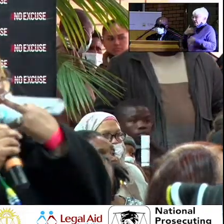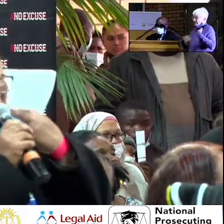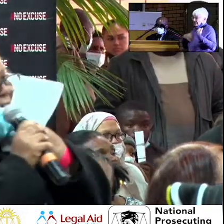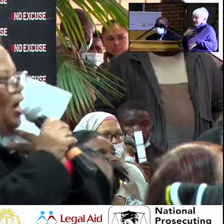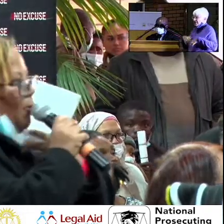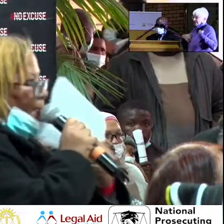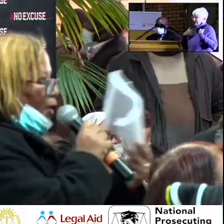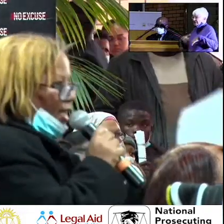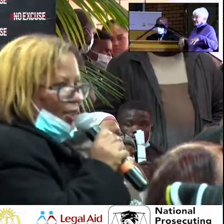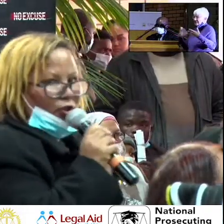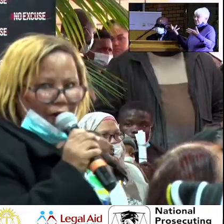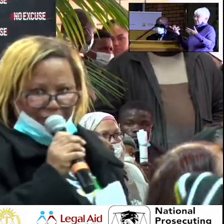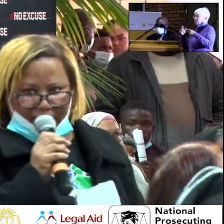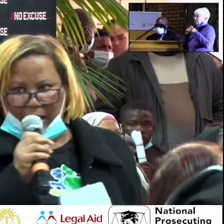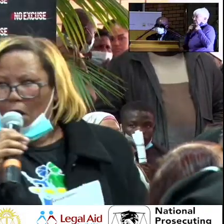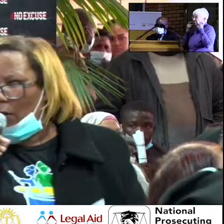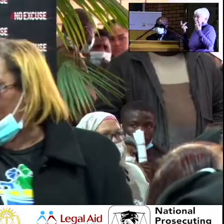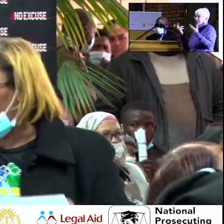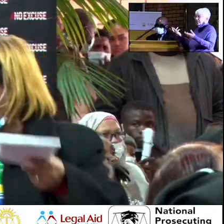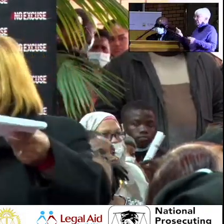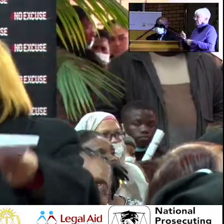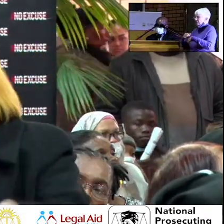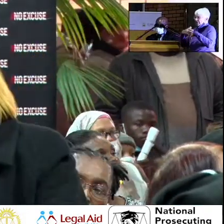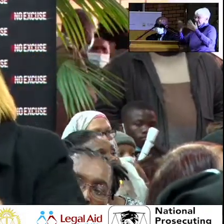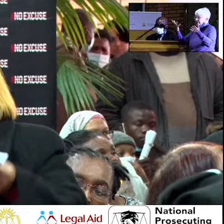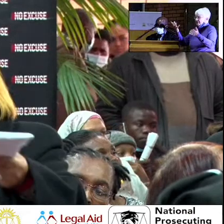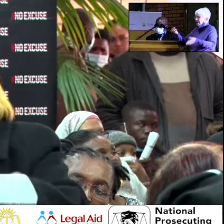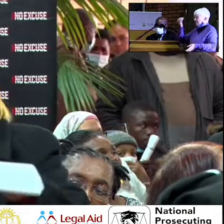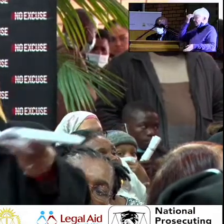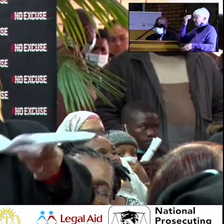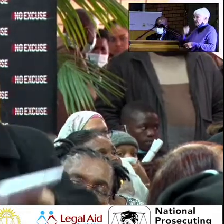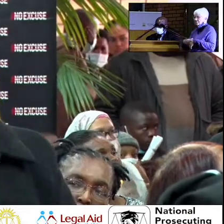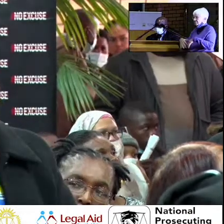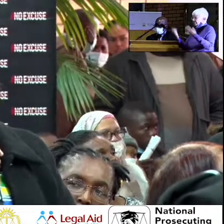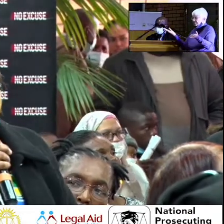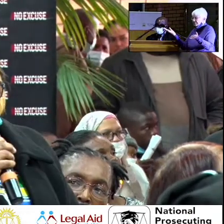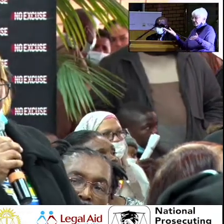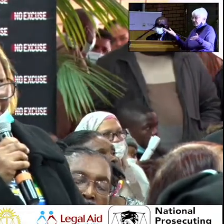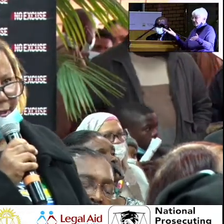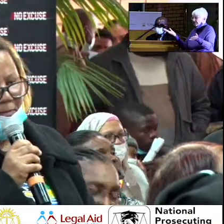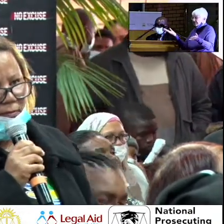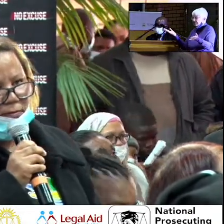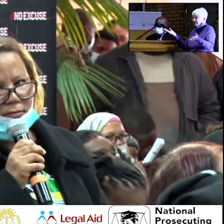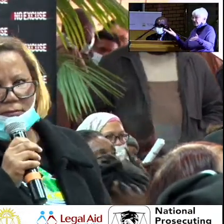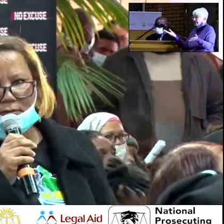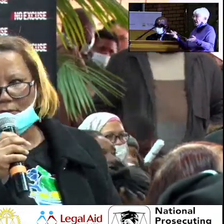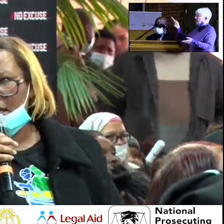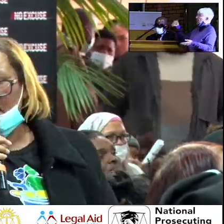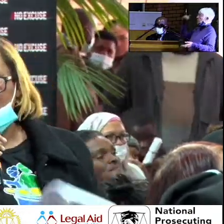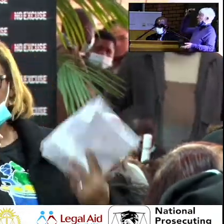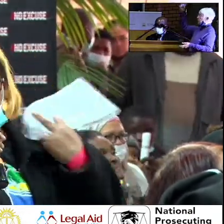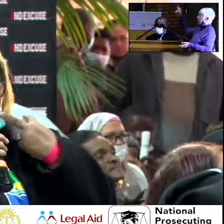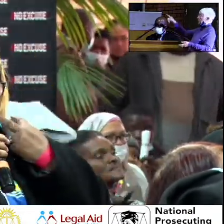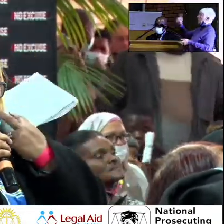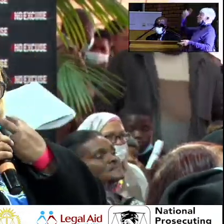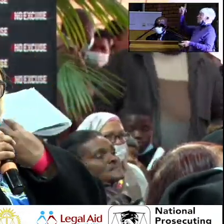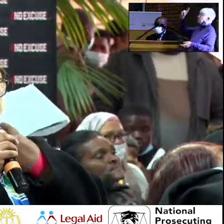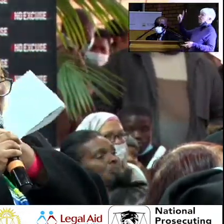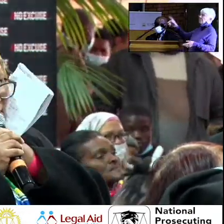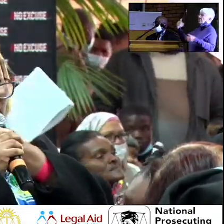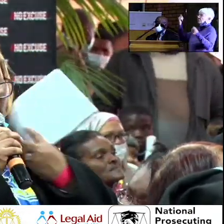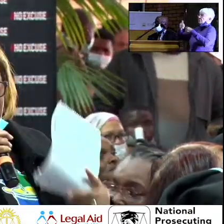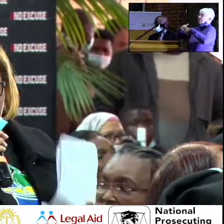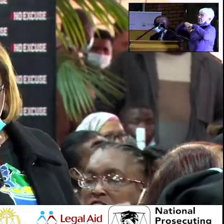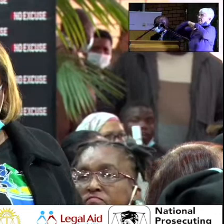job of our police officer. We must consider the job of our ministers. So how